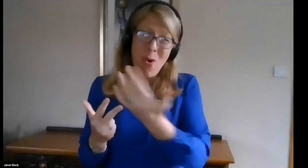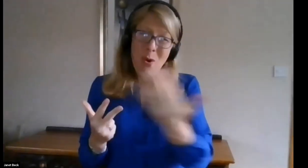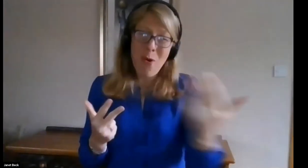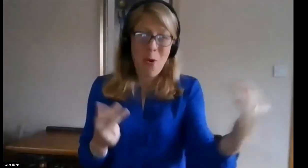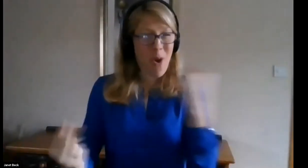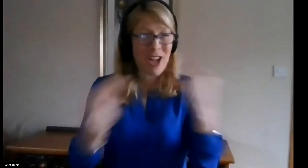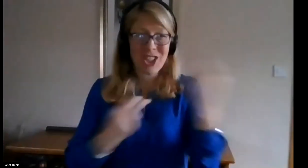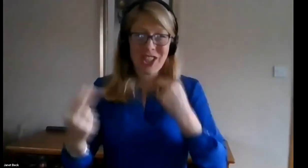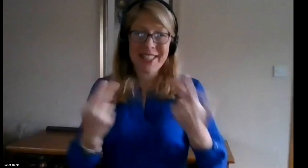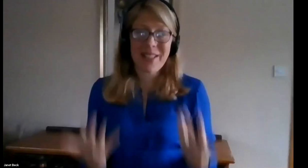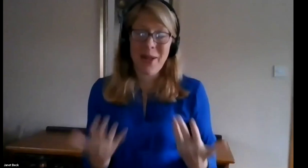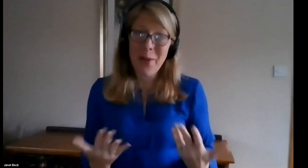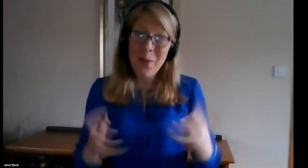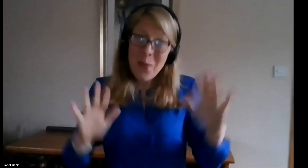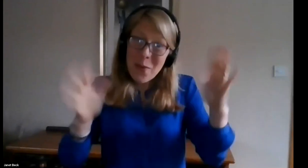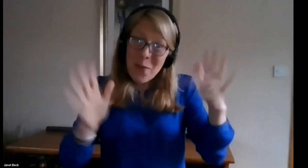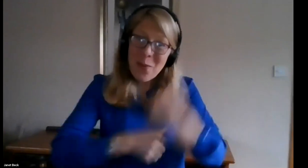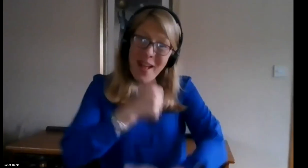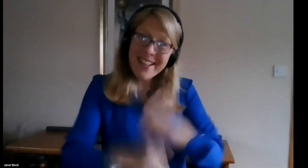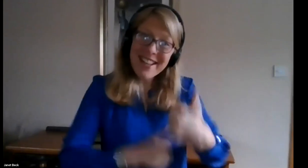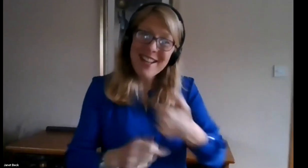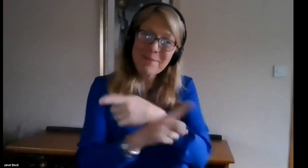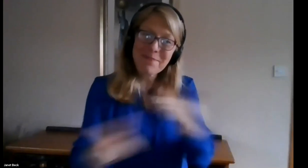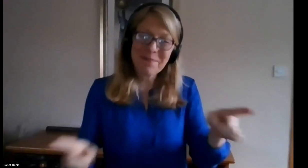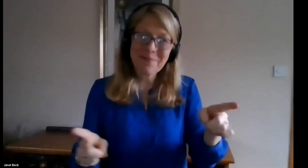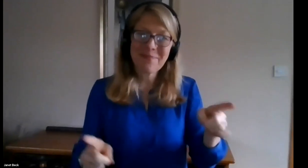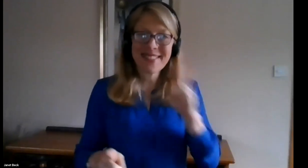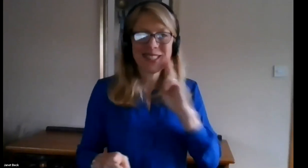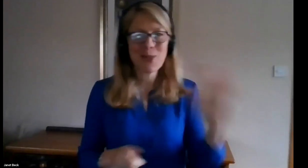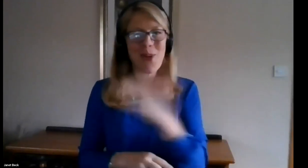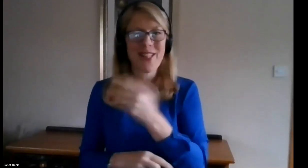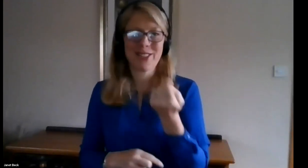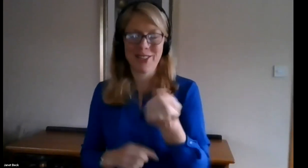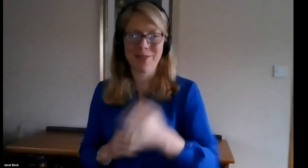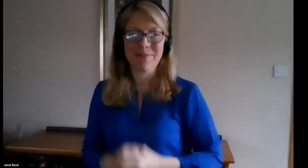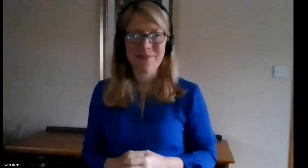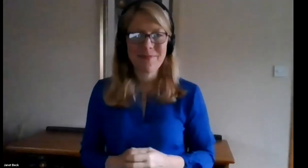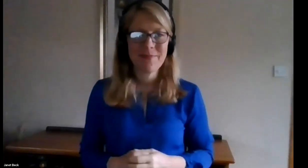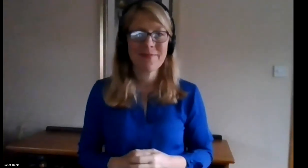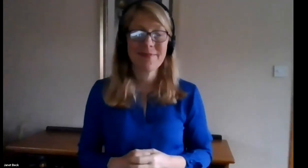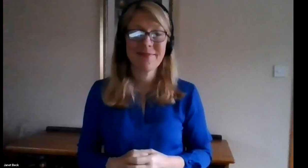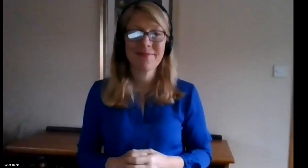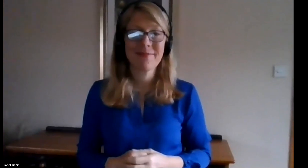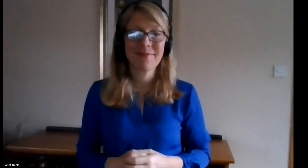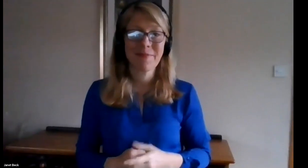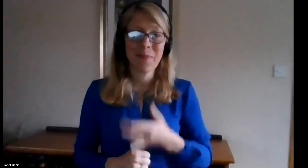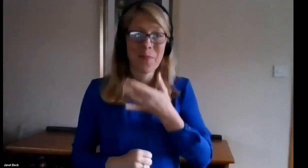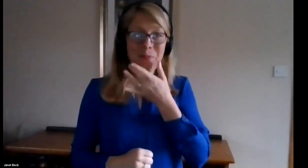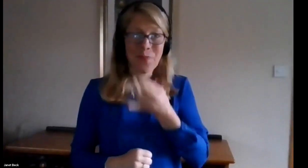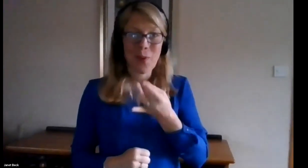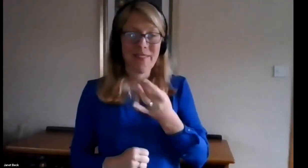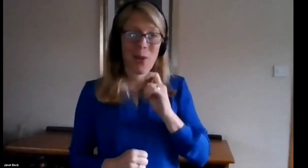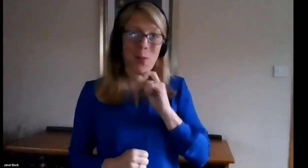And well done, guys. And we will see you all soon. And hopefully we'll look forward to the next